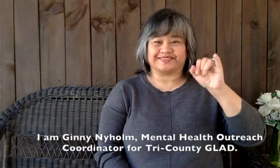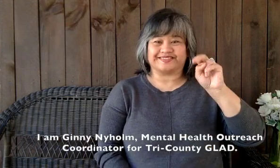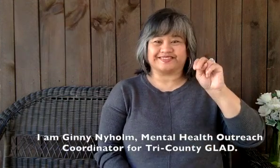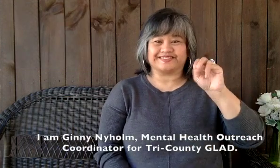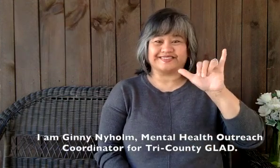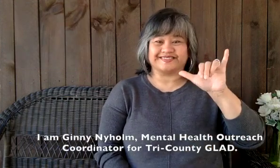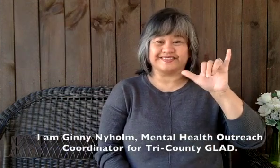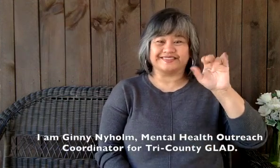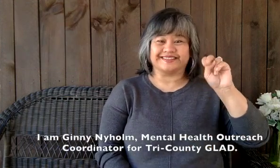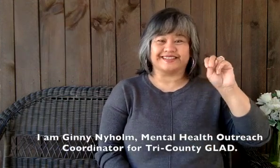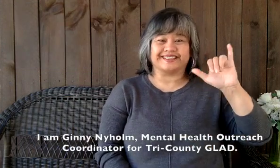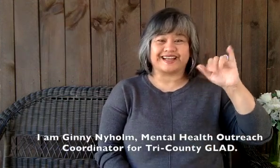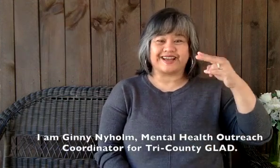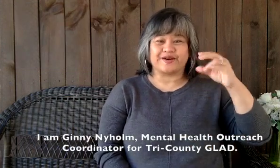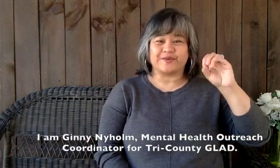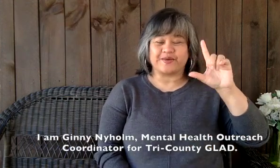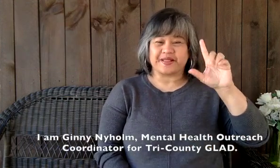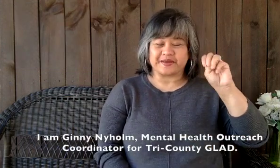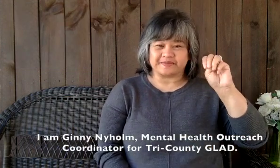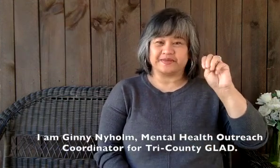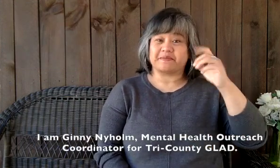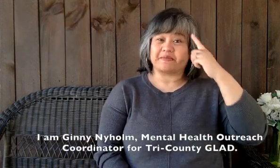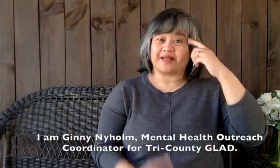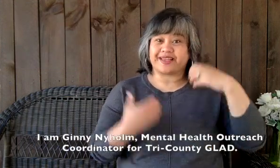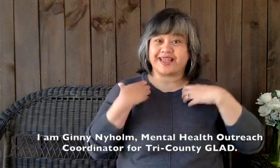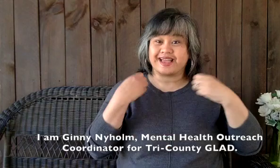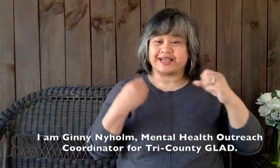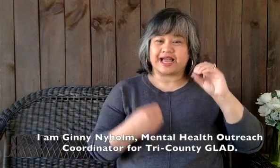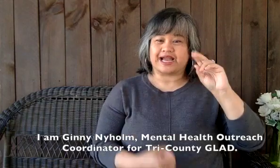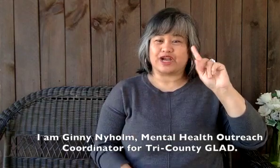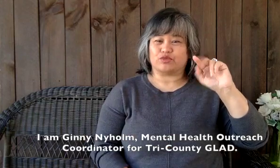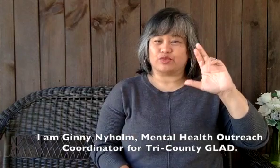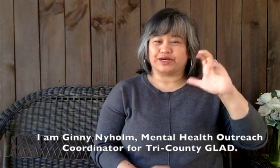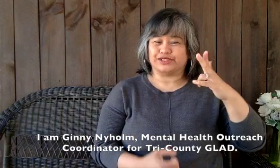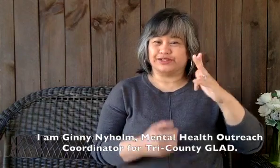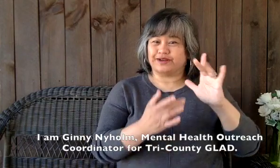I'm Judy Nyholm, the Mental Health Outreach Coordinator for Tri-County GLAD.